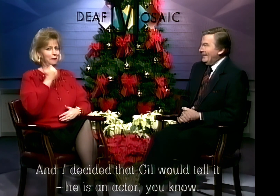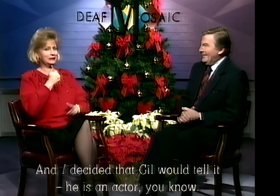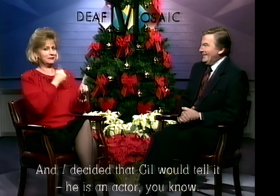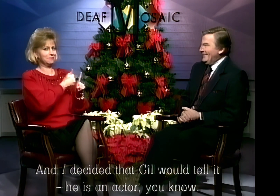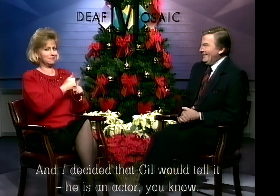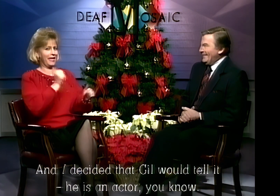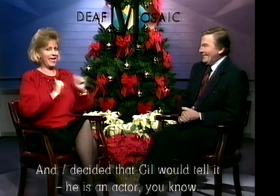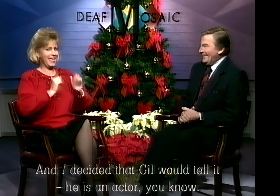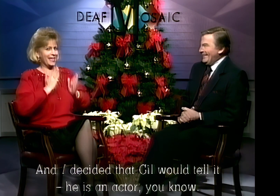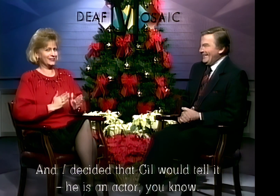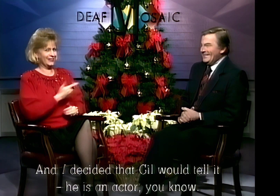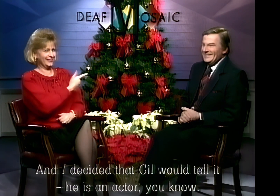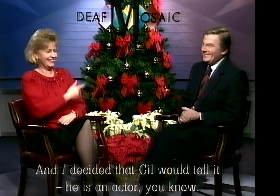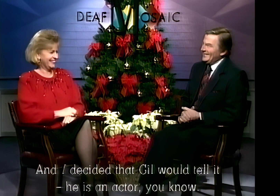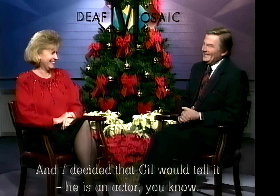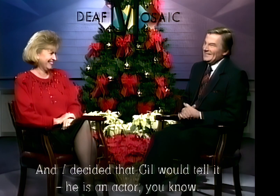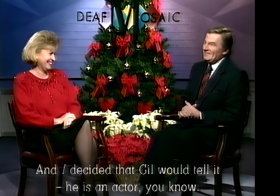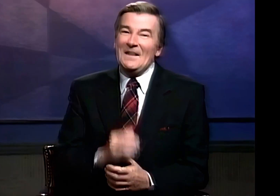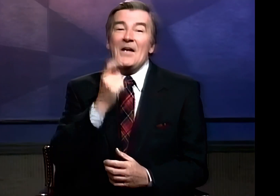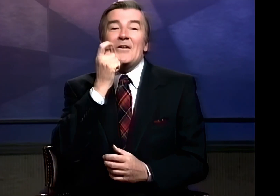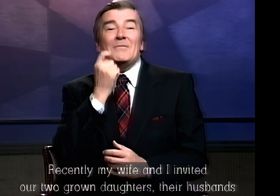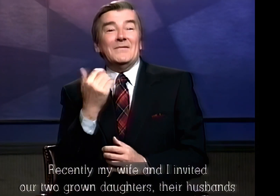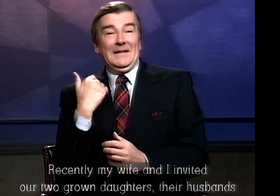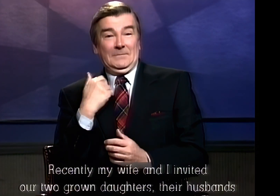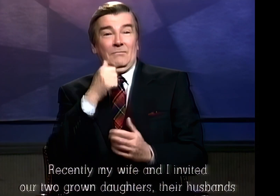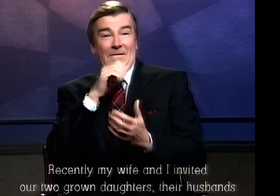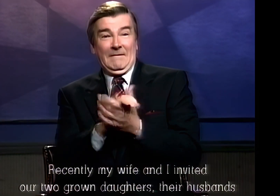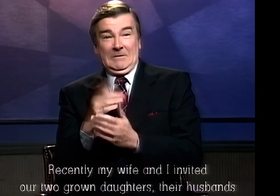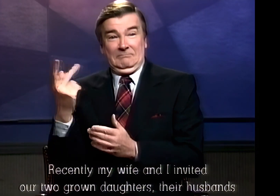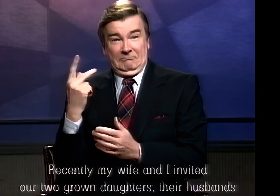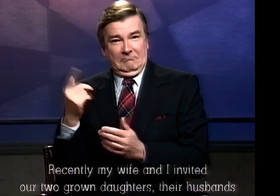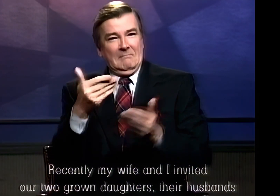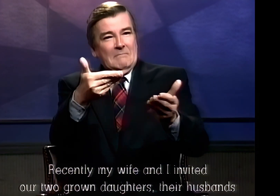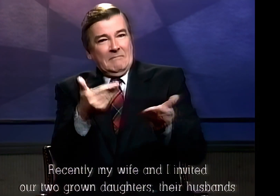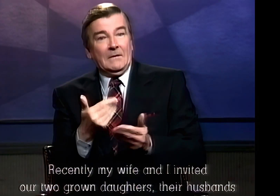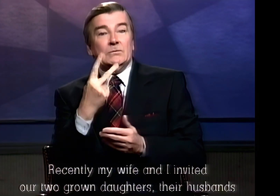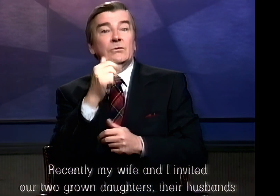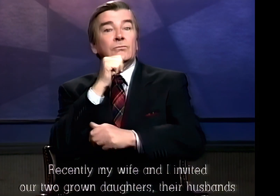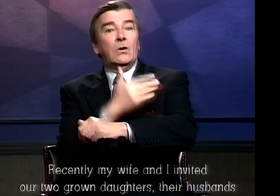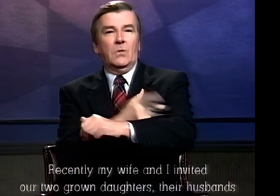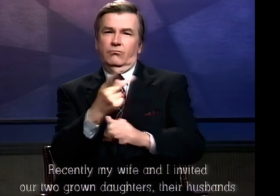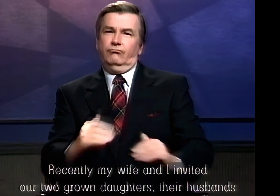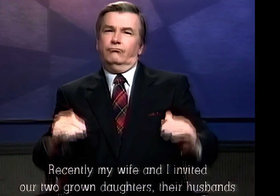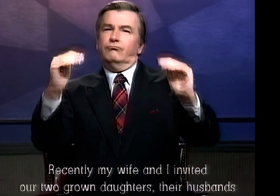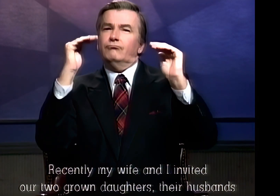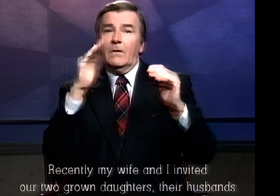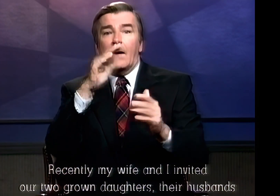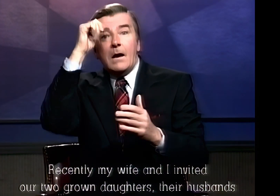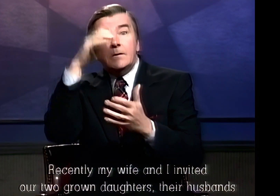is an actor, you know. Gil? Recently, my wife and I invited our 2 grown daughters, their husbands, and our